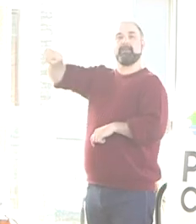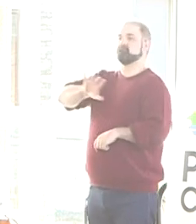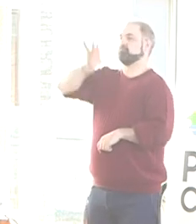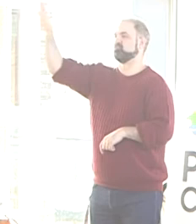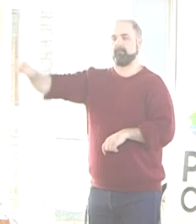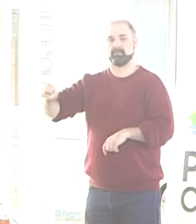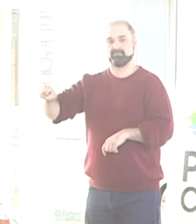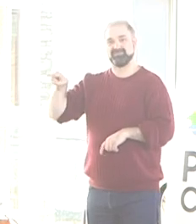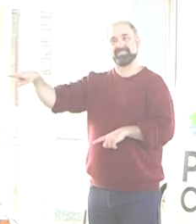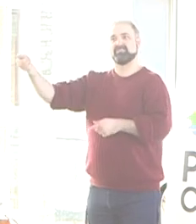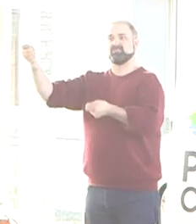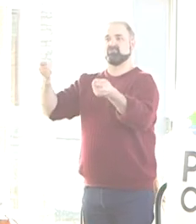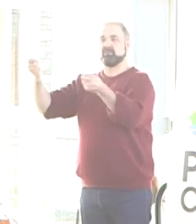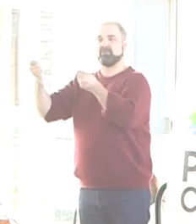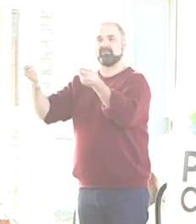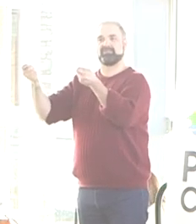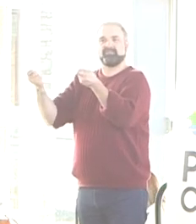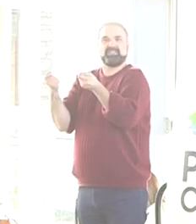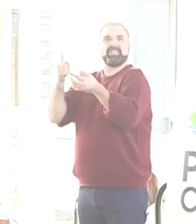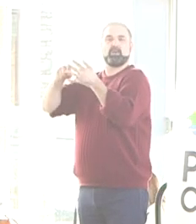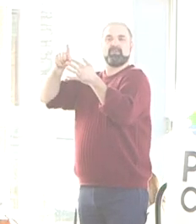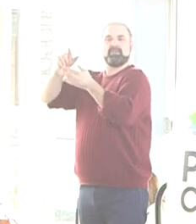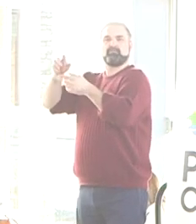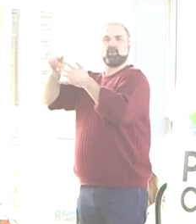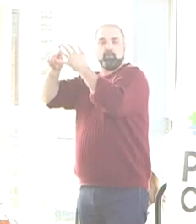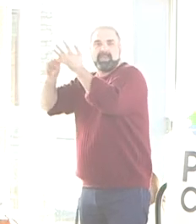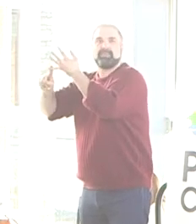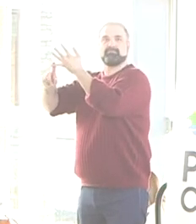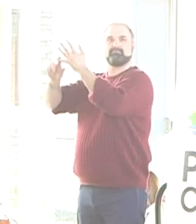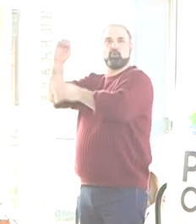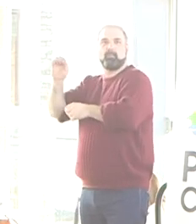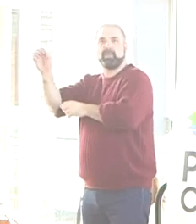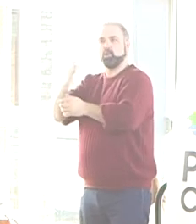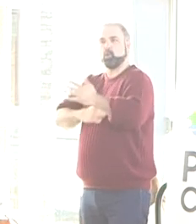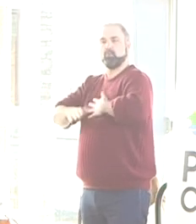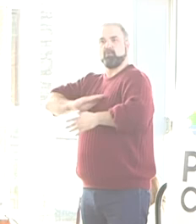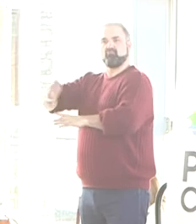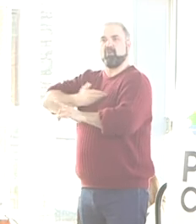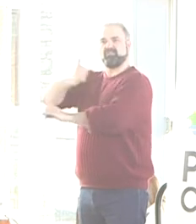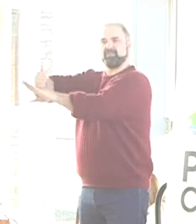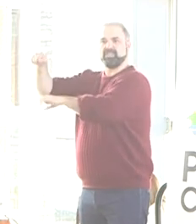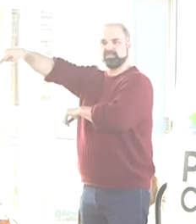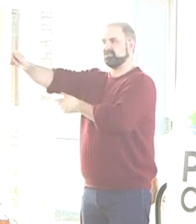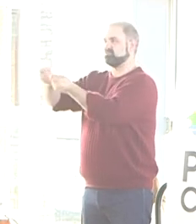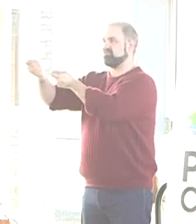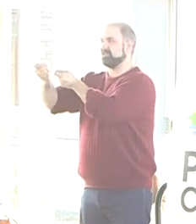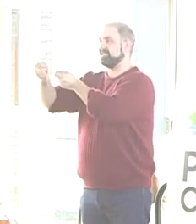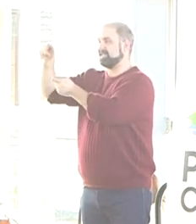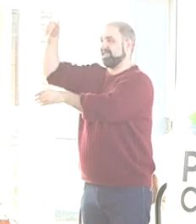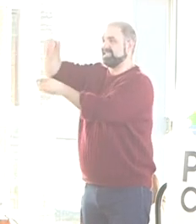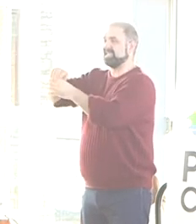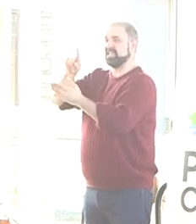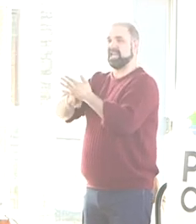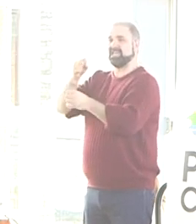at that time, he was director of the European Human Rights Foundation. You know, he was, in the non-LGBT world, still a